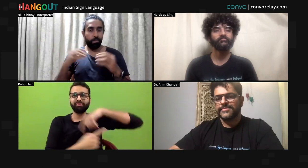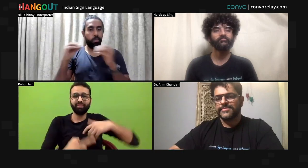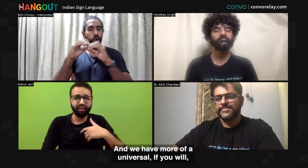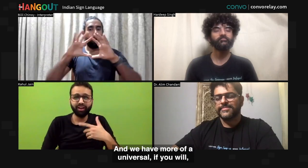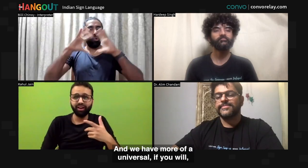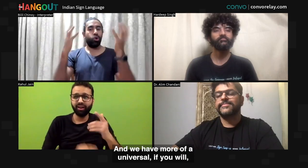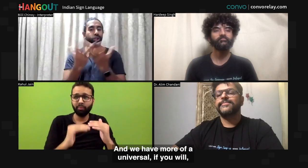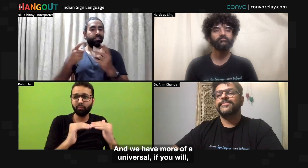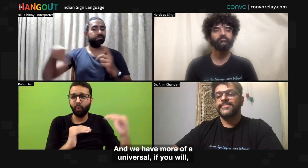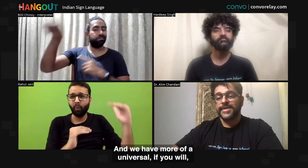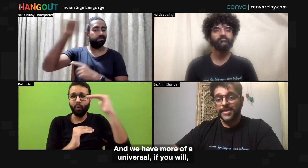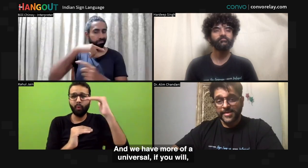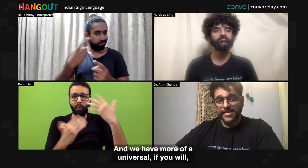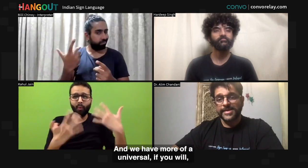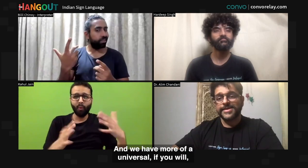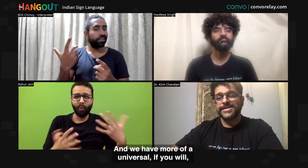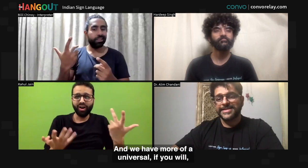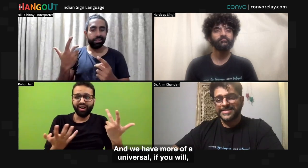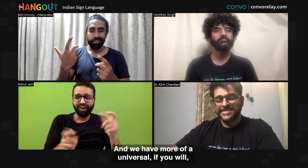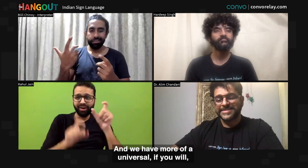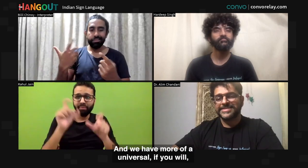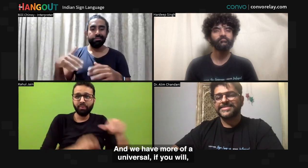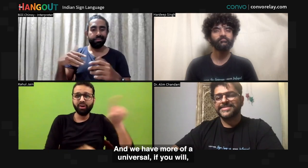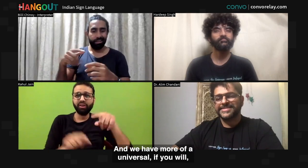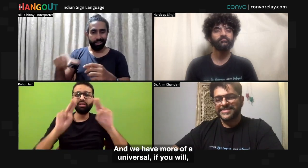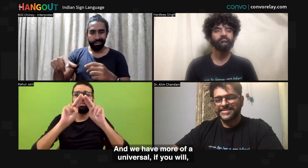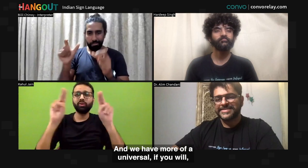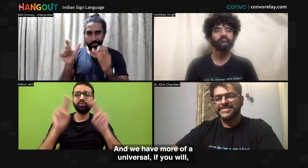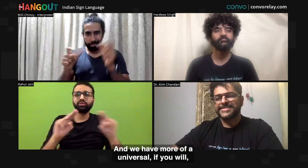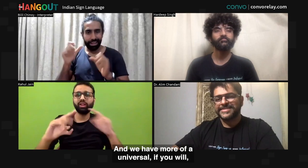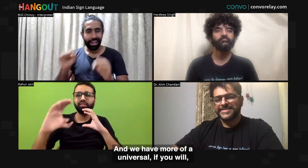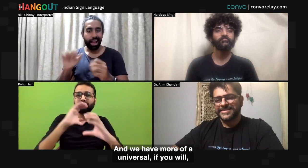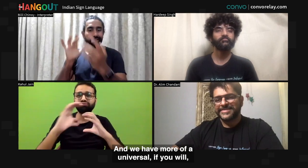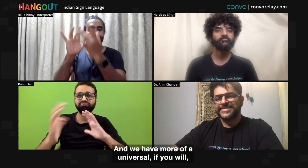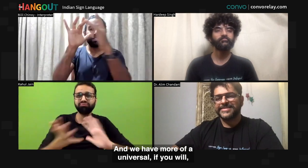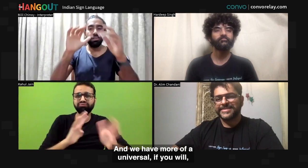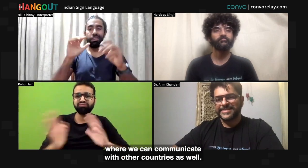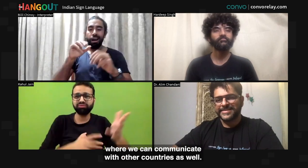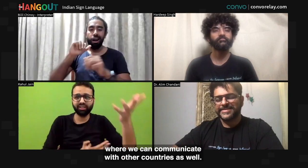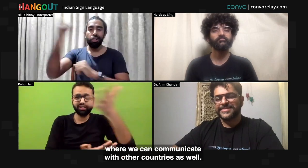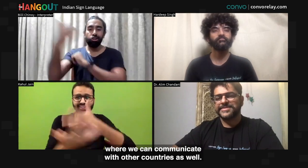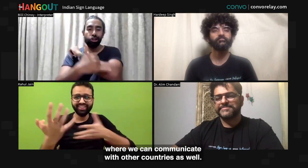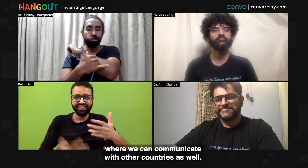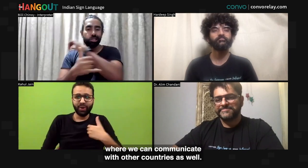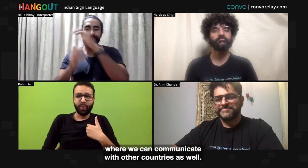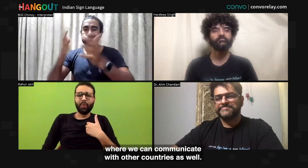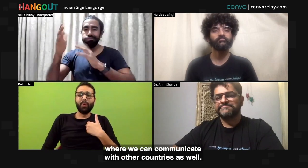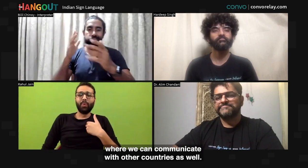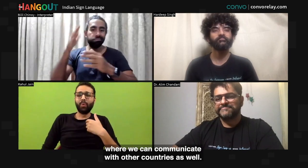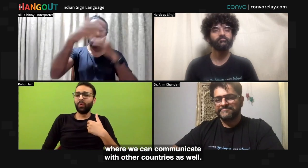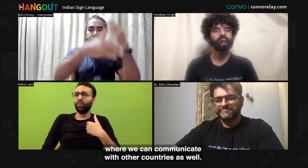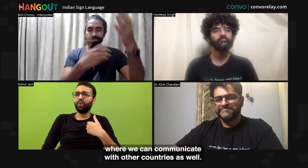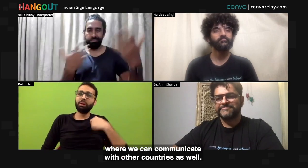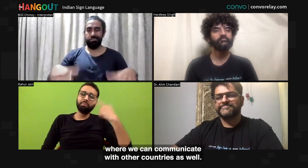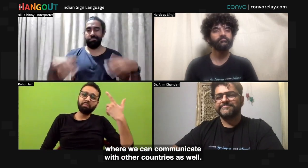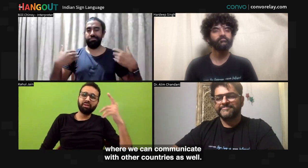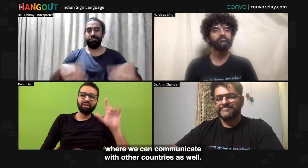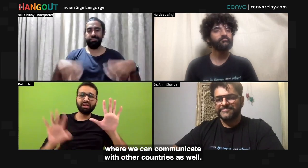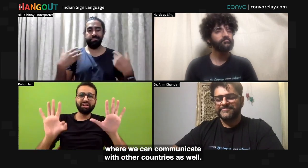And we have more of a universal, if you will, where we can communicate with other countries